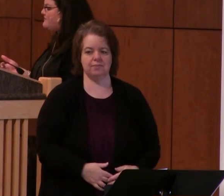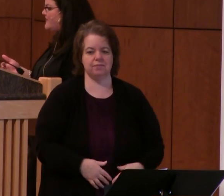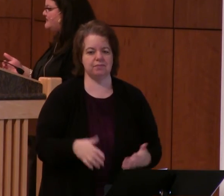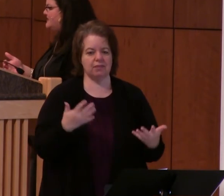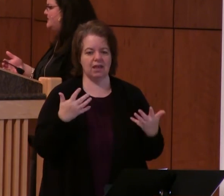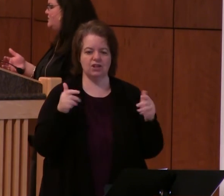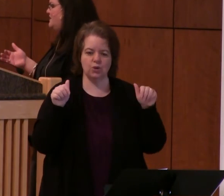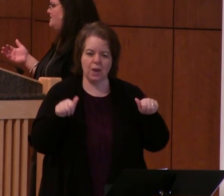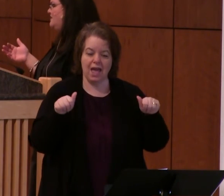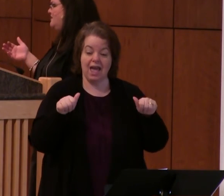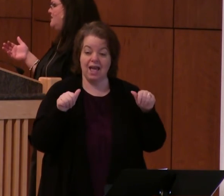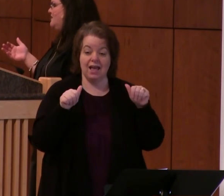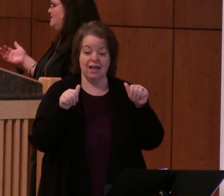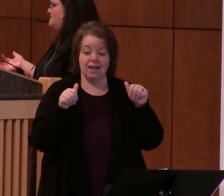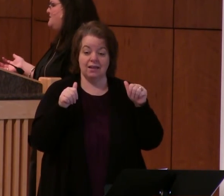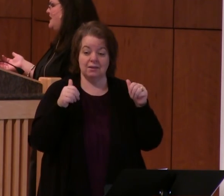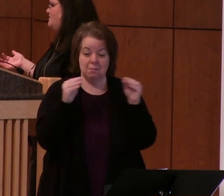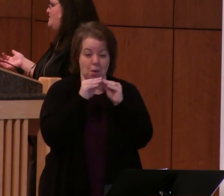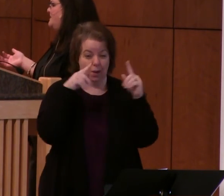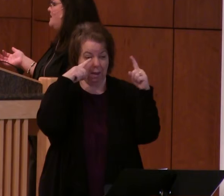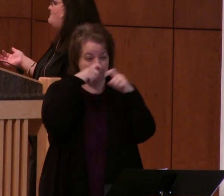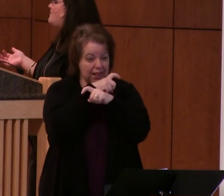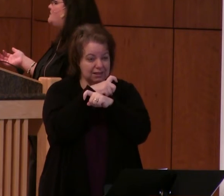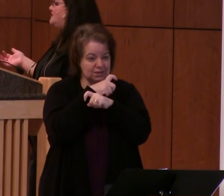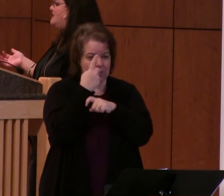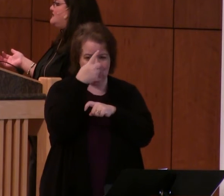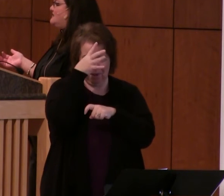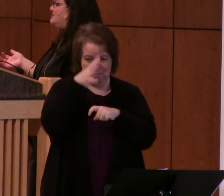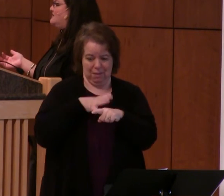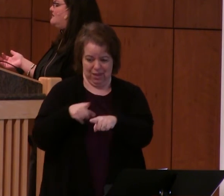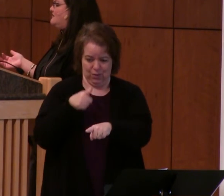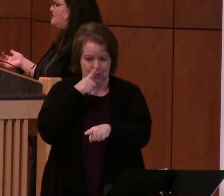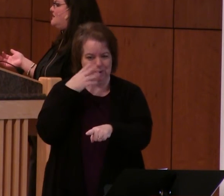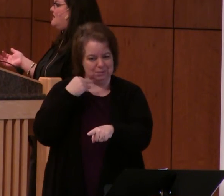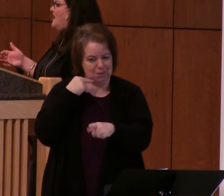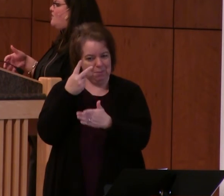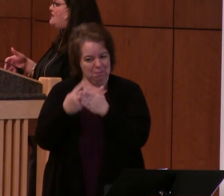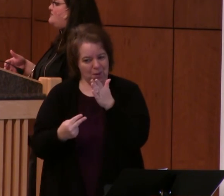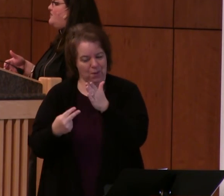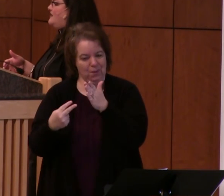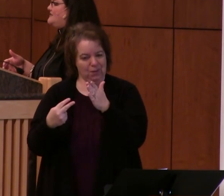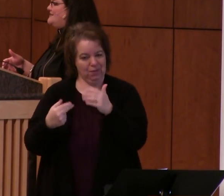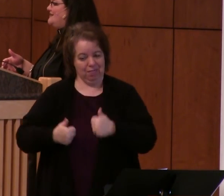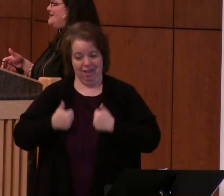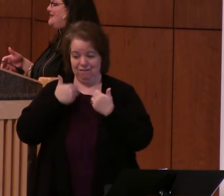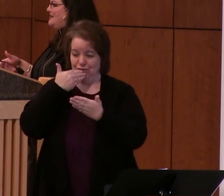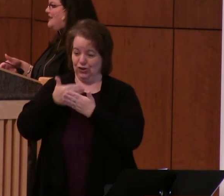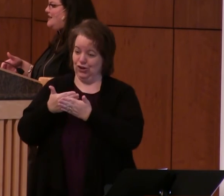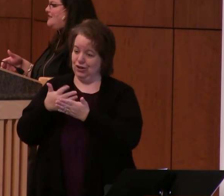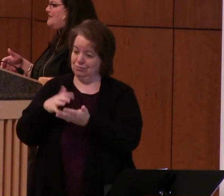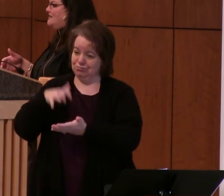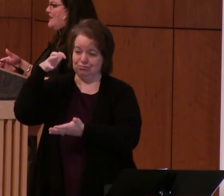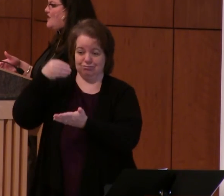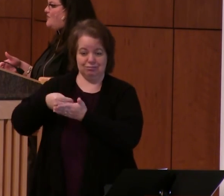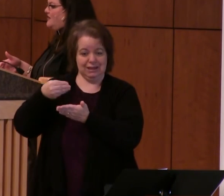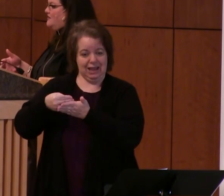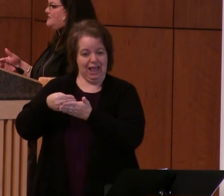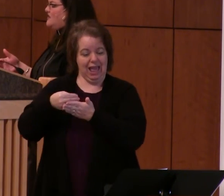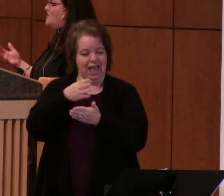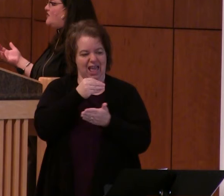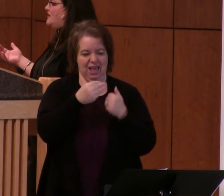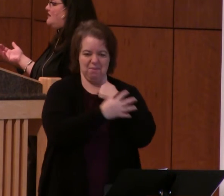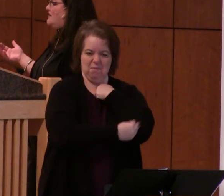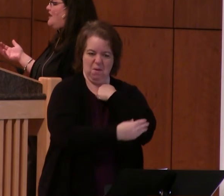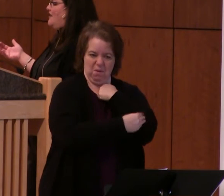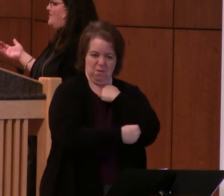add some complexity to it, there was a man who had been on both sides. At one point, needing the help when